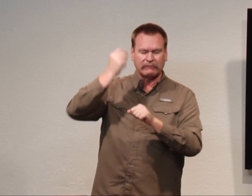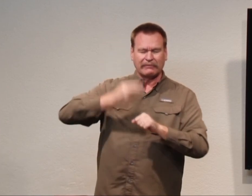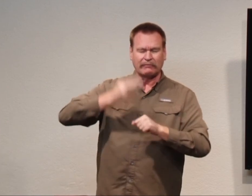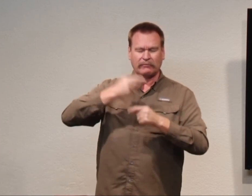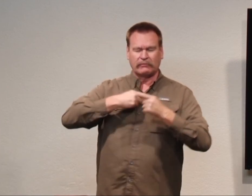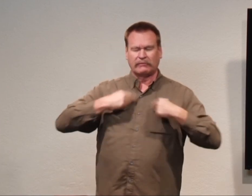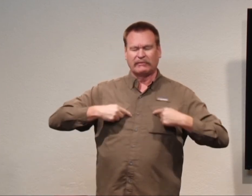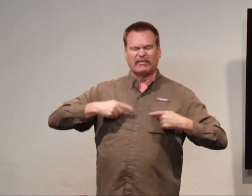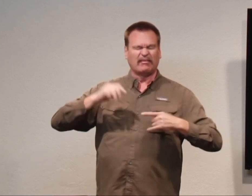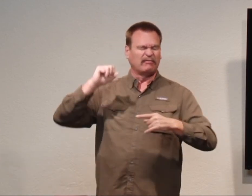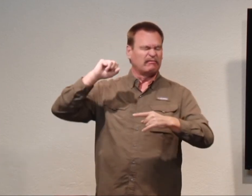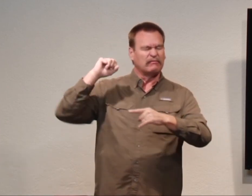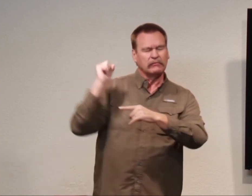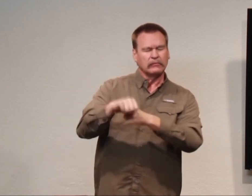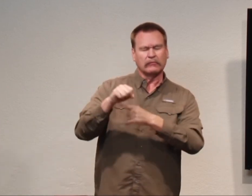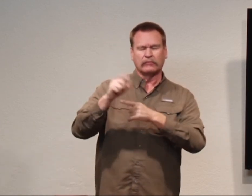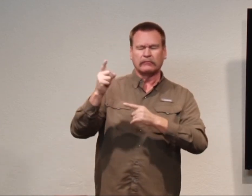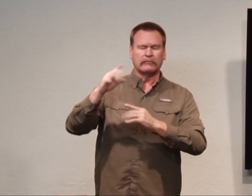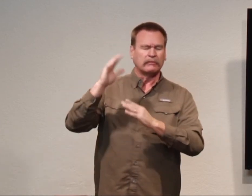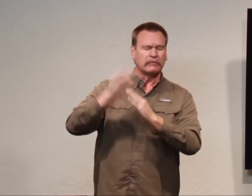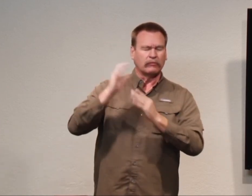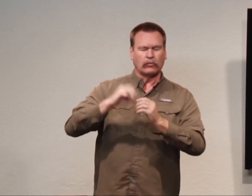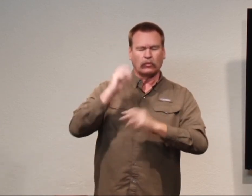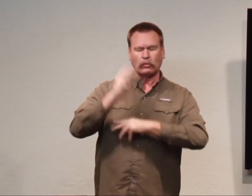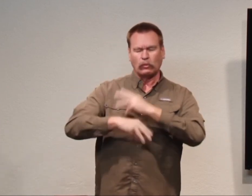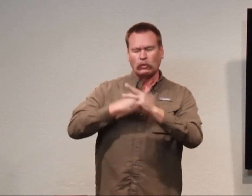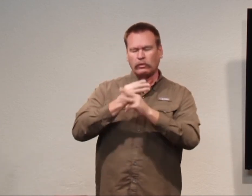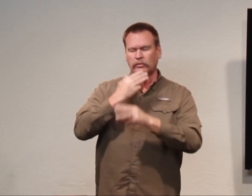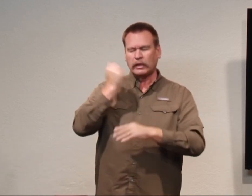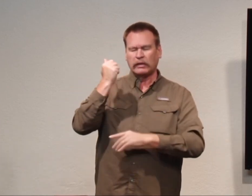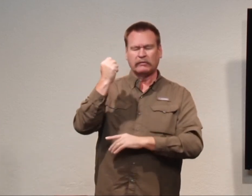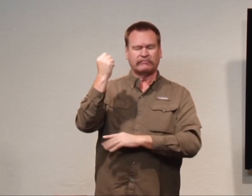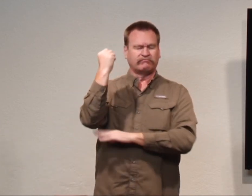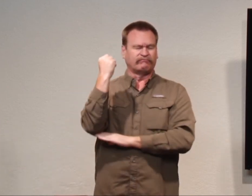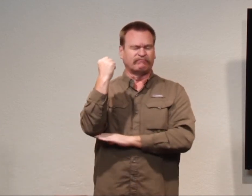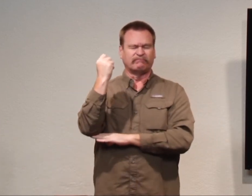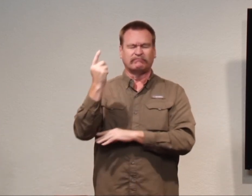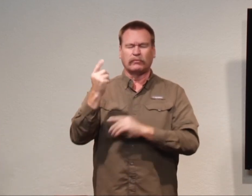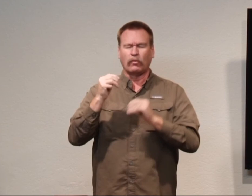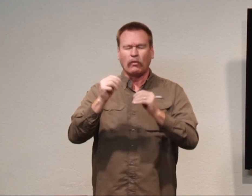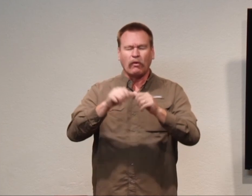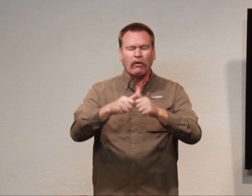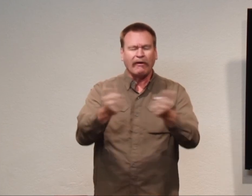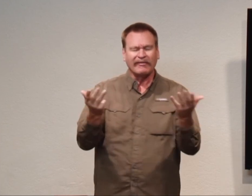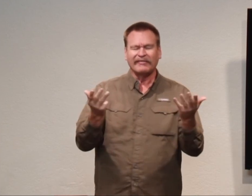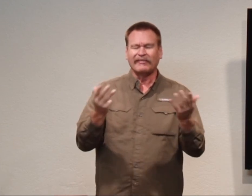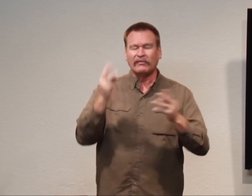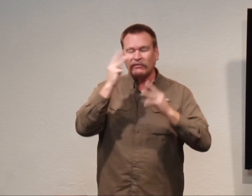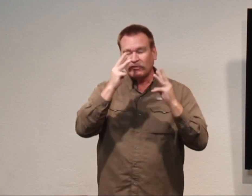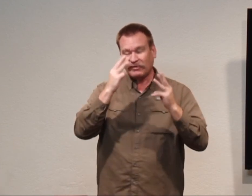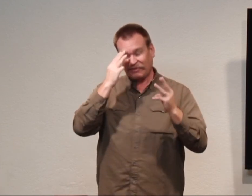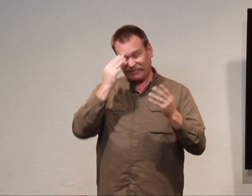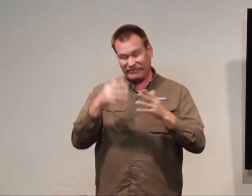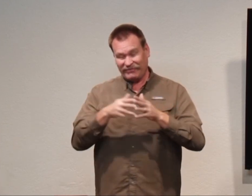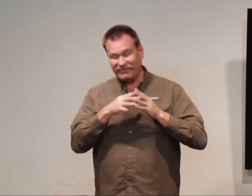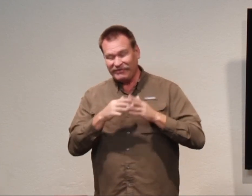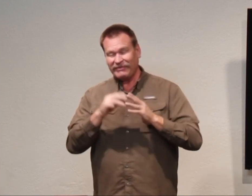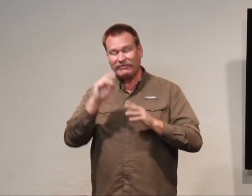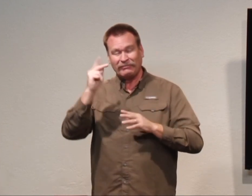About Jesus Christ and how Jesus Christ had the victory, how he defeated the enemy, and in him there's all